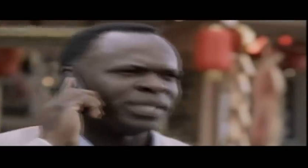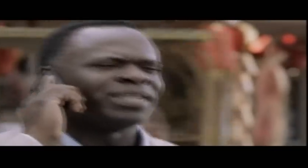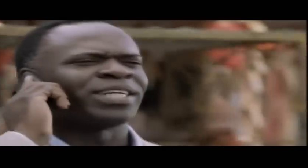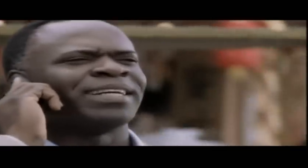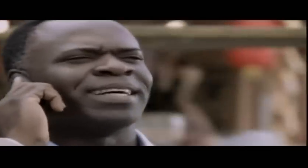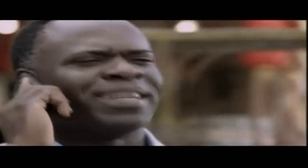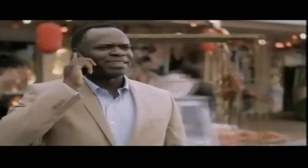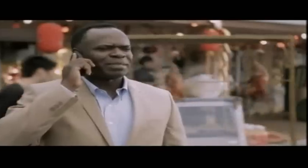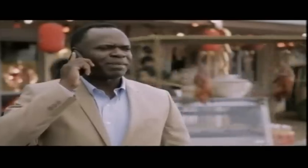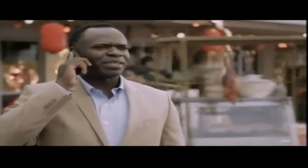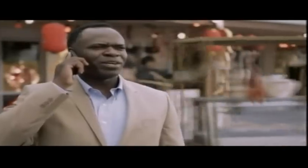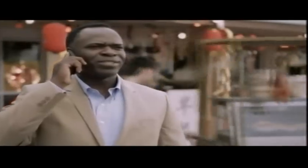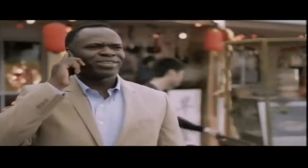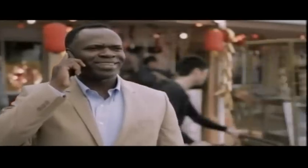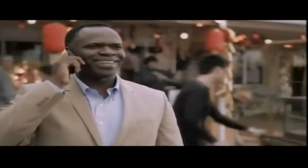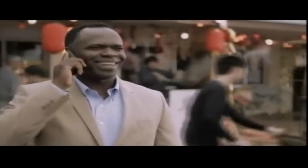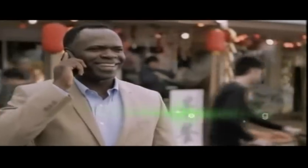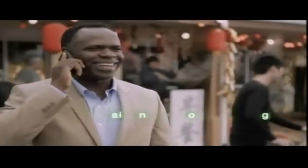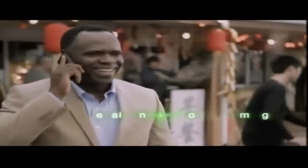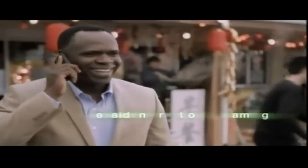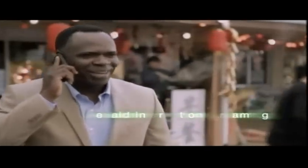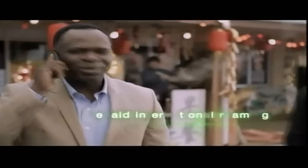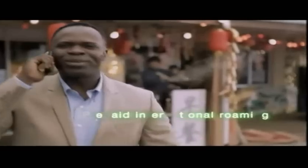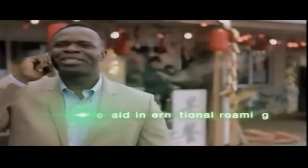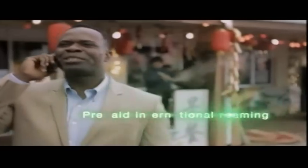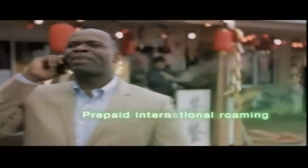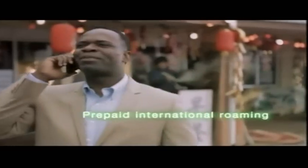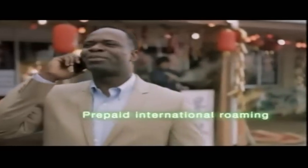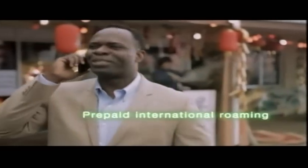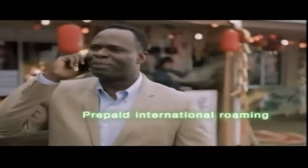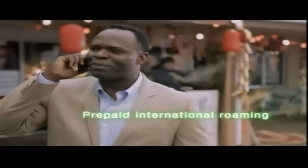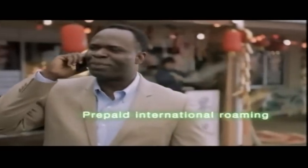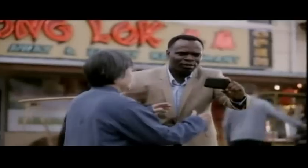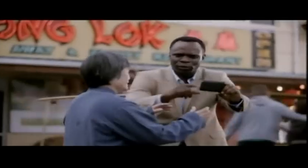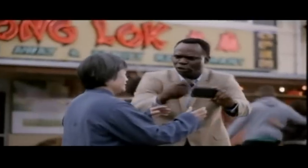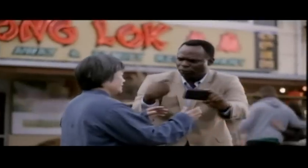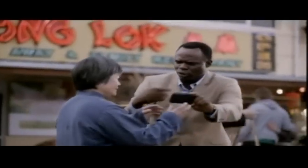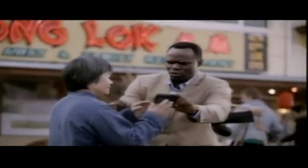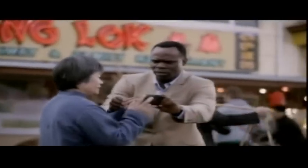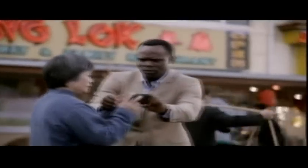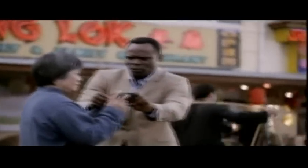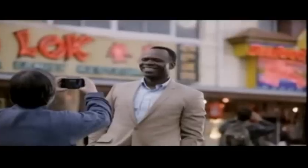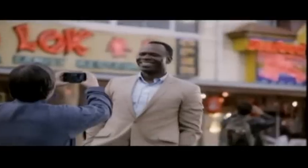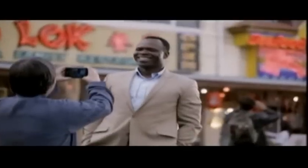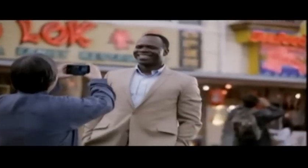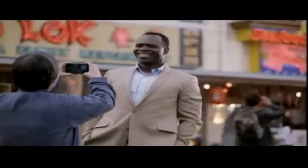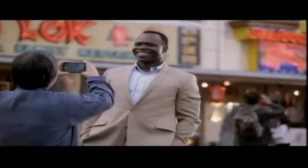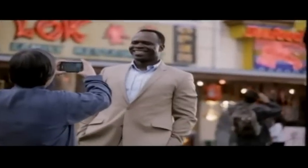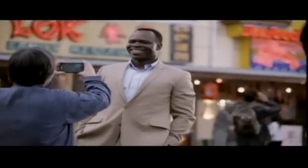we need in China. But if I don't, I will call other 65 countries on my prepaid line. And make things better in all kinds